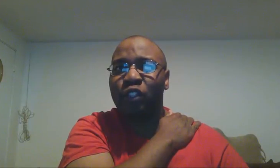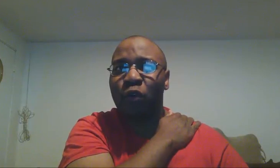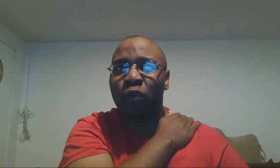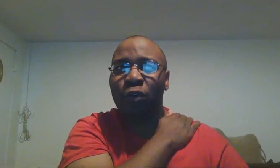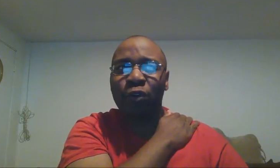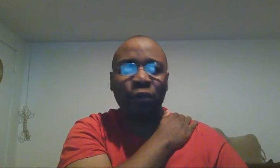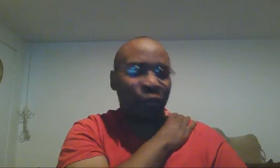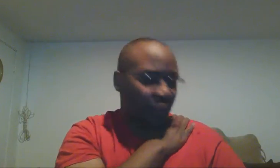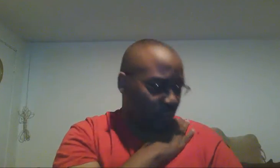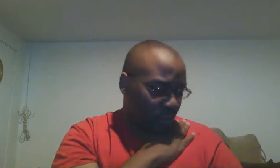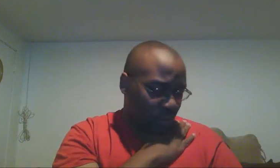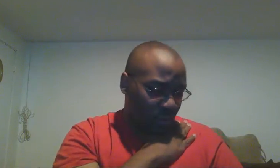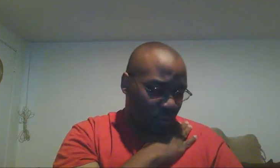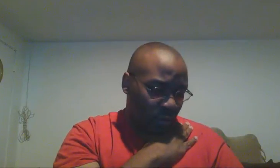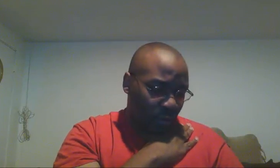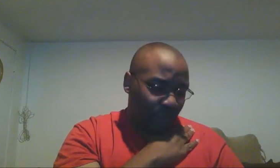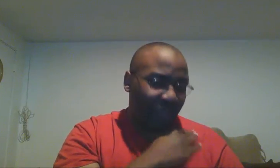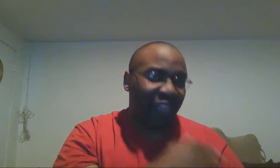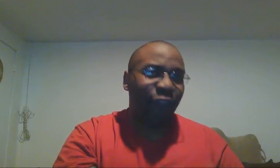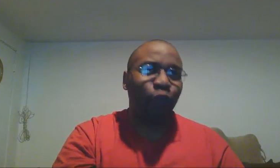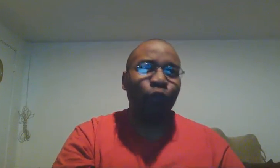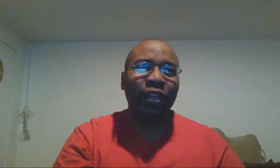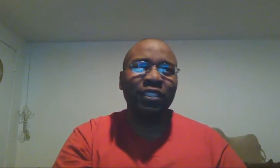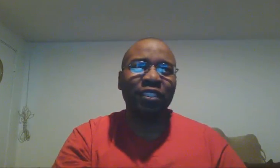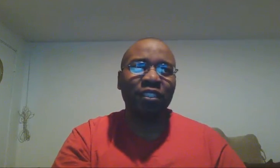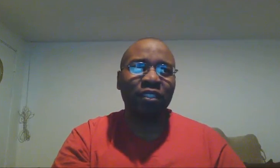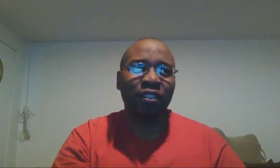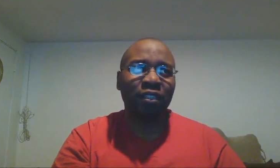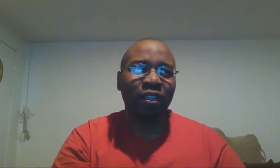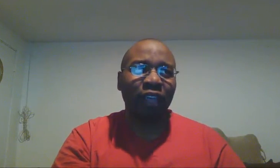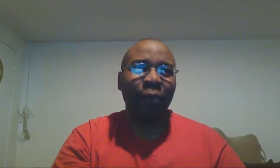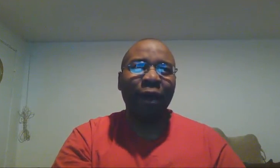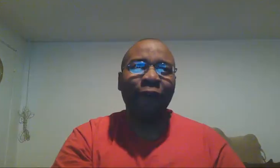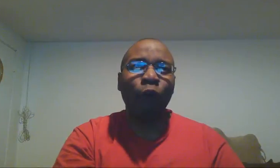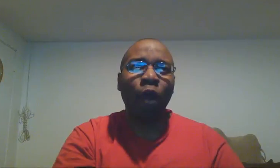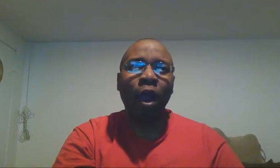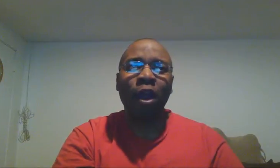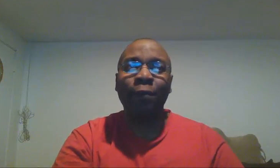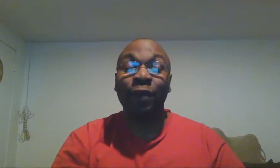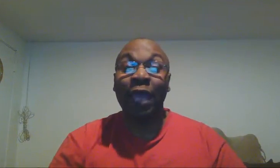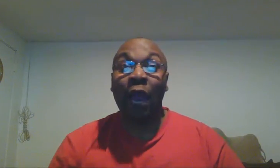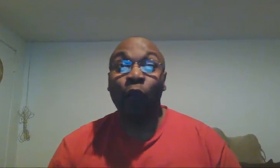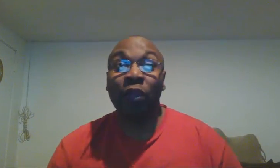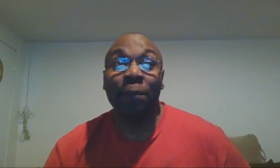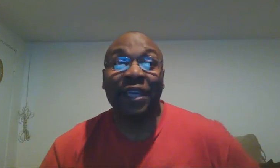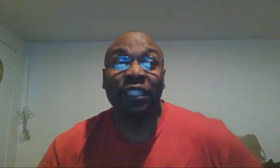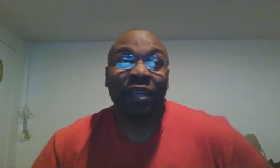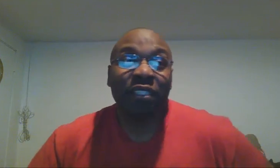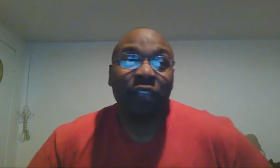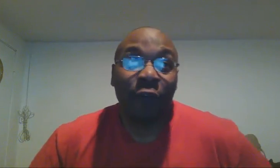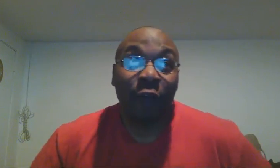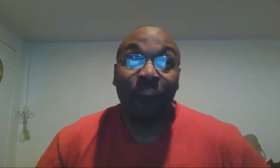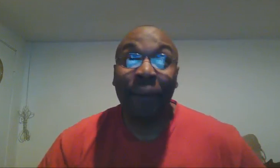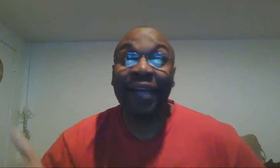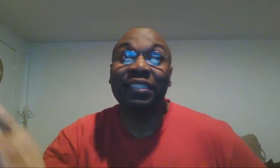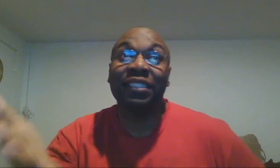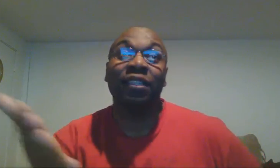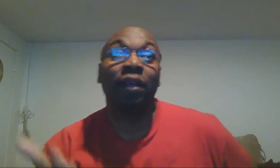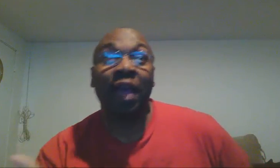my left shoulder, my left wrist, and my forearm. I really messed my stuff up, but I was